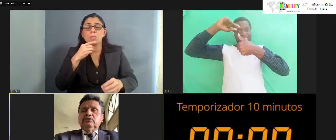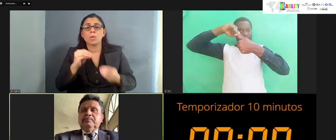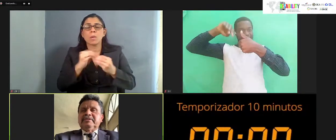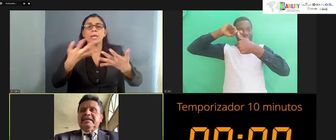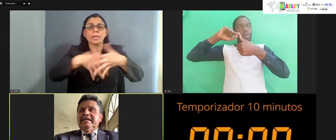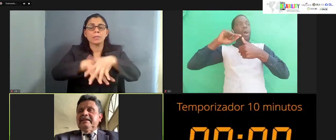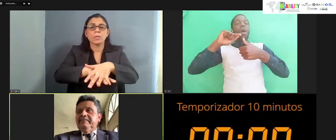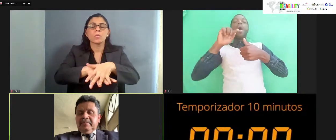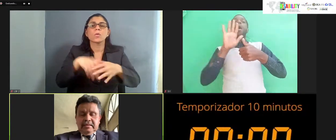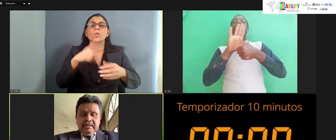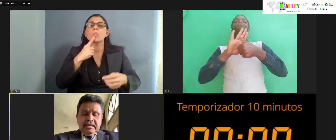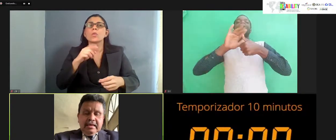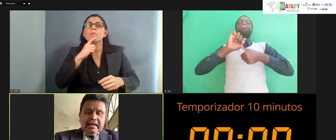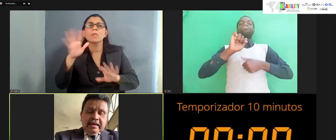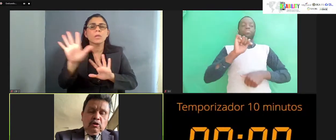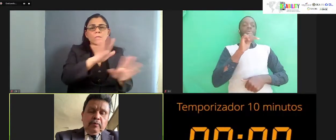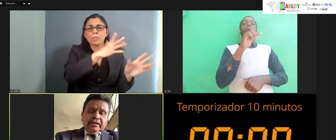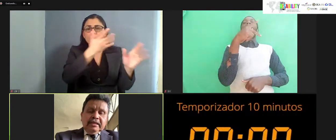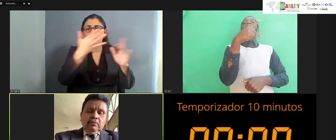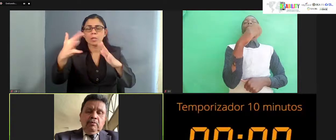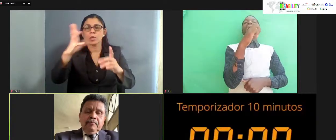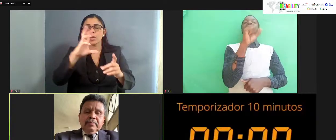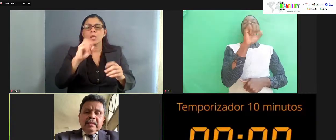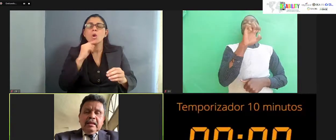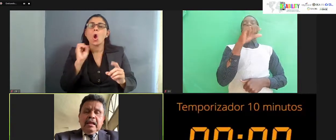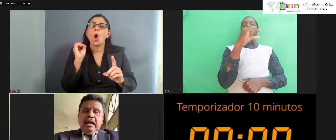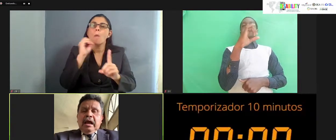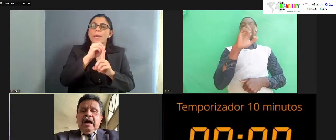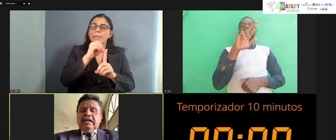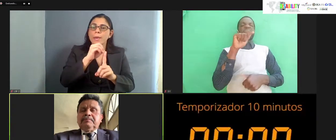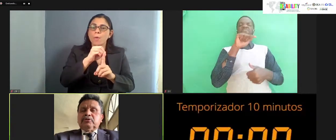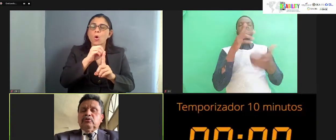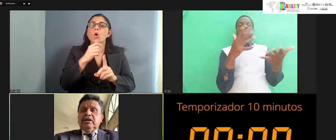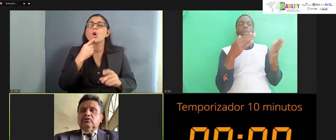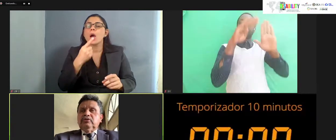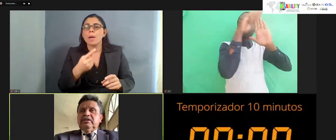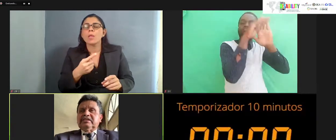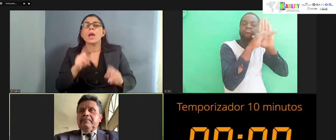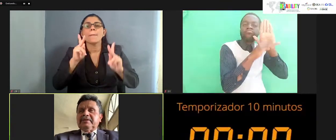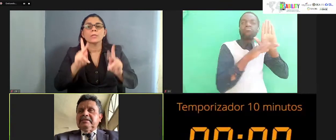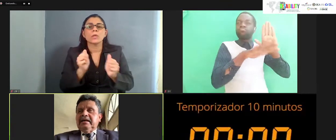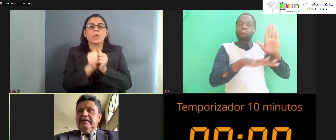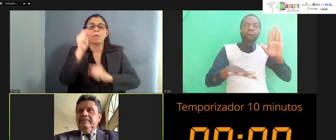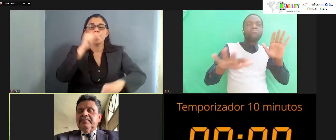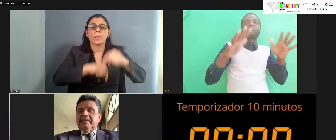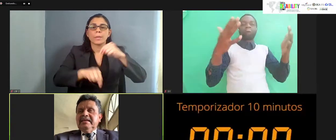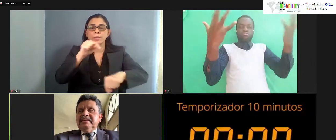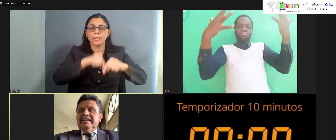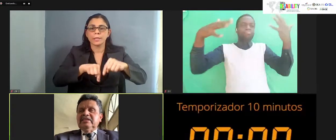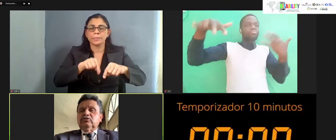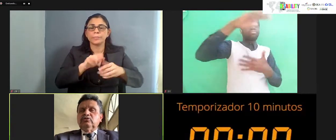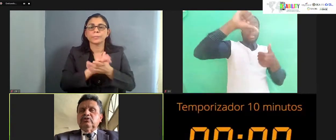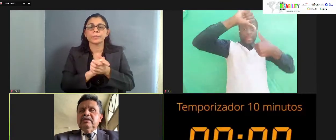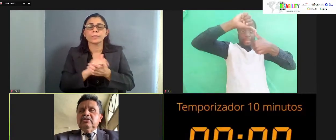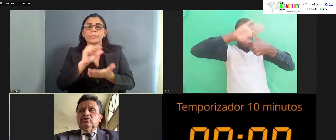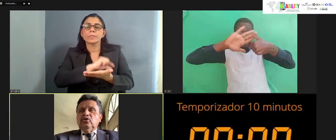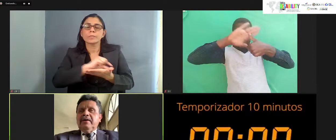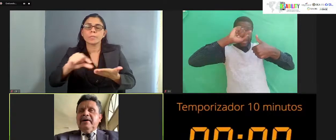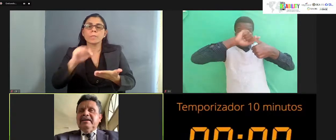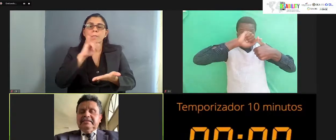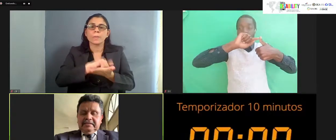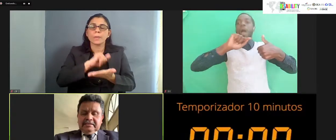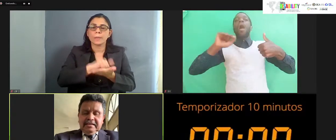policy for a comprehensive manager meant of risks included persons with